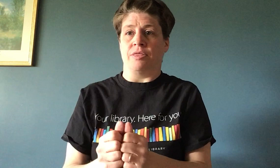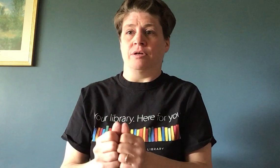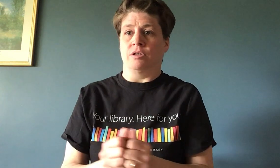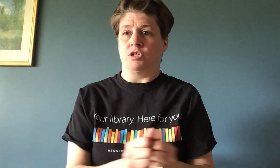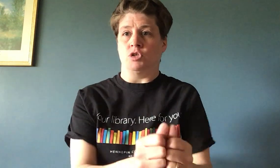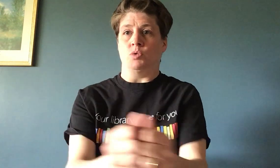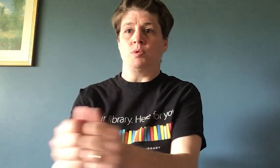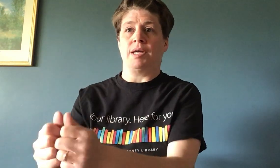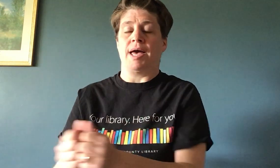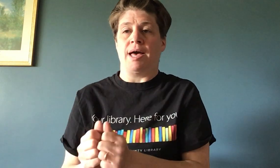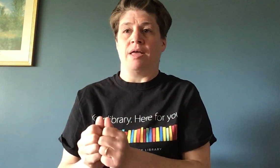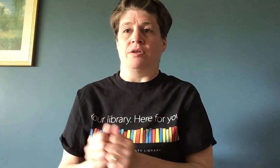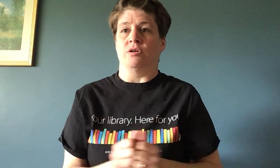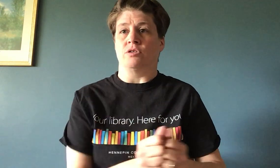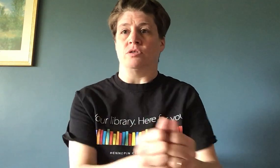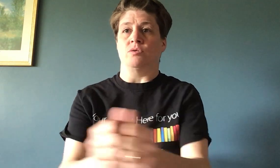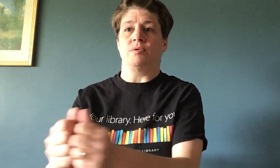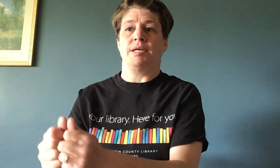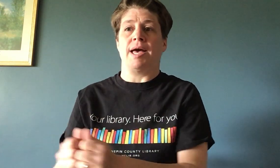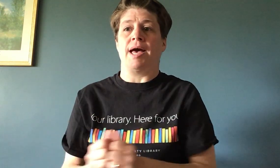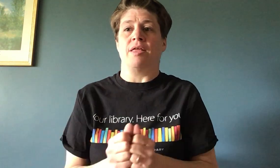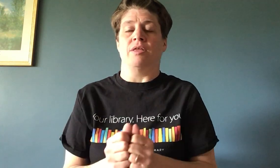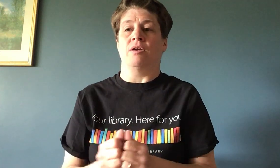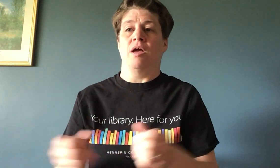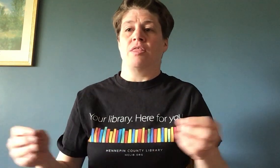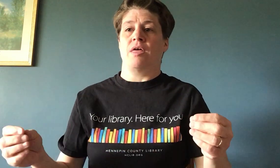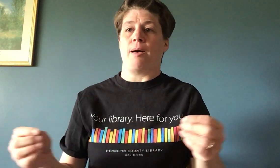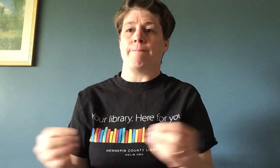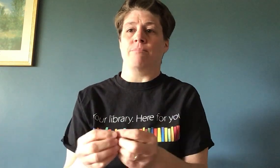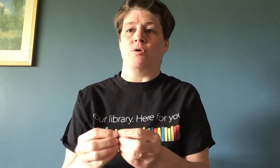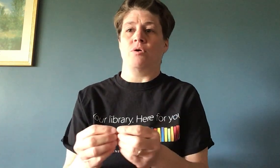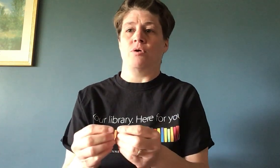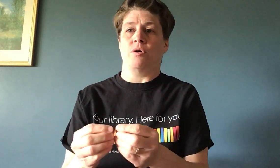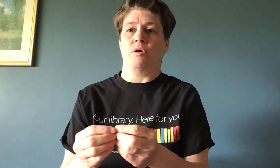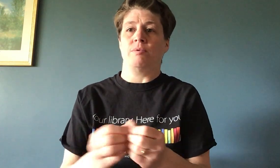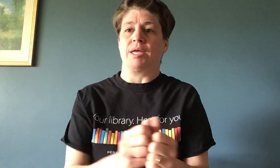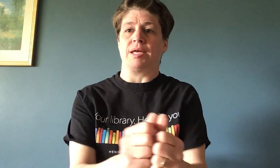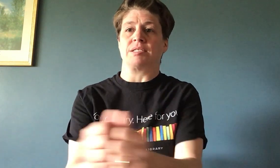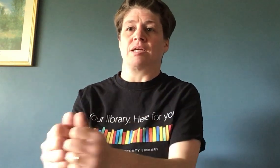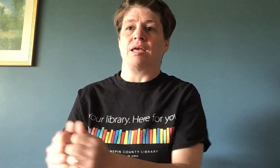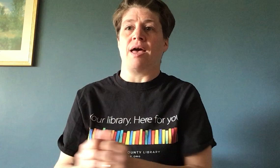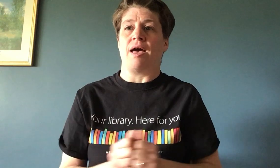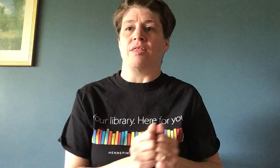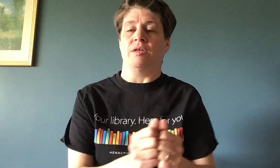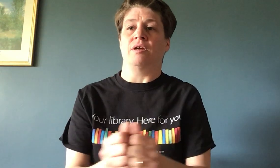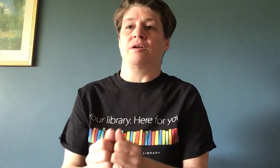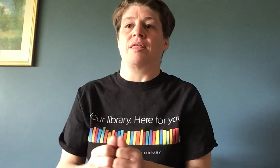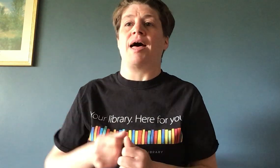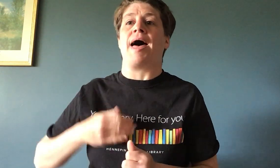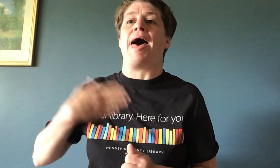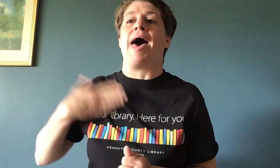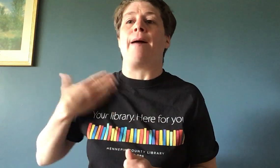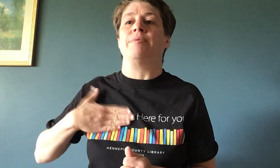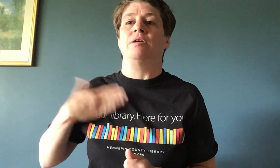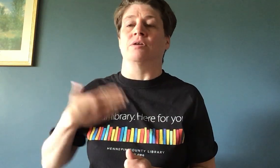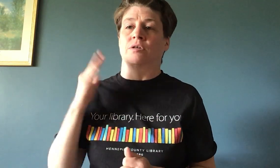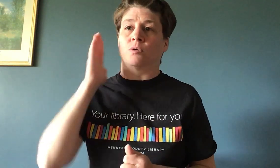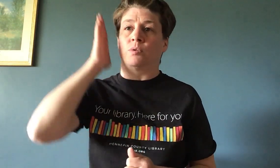together, together, together, the more we get together, the happier